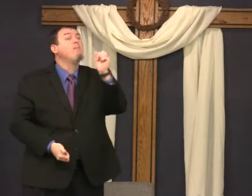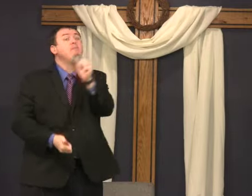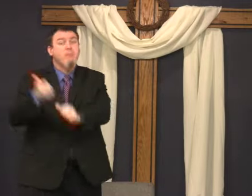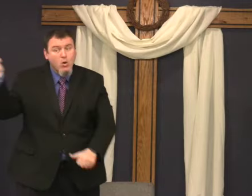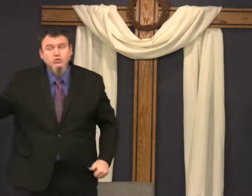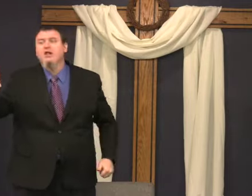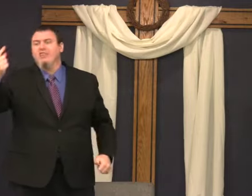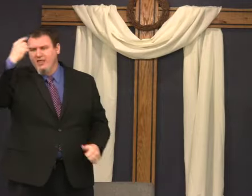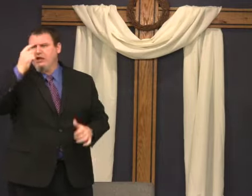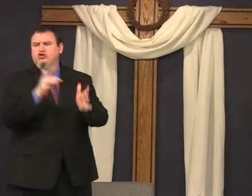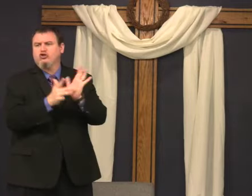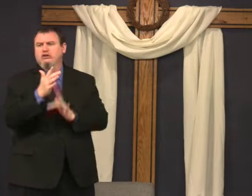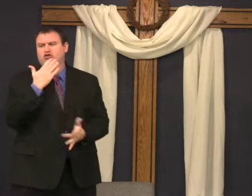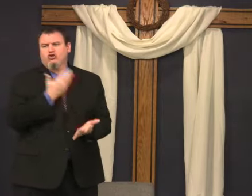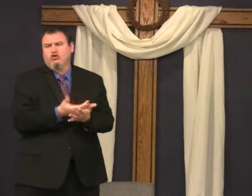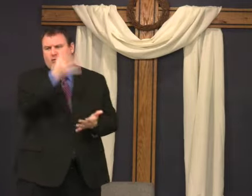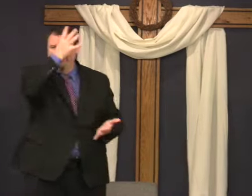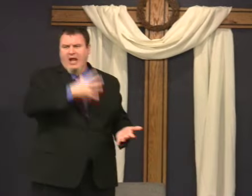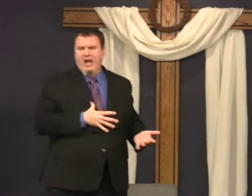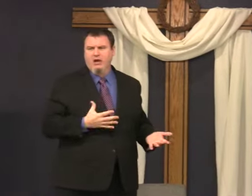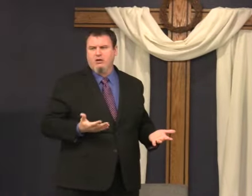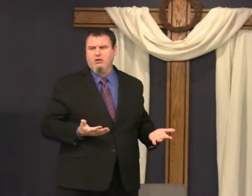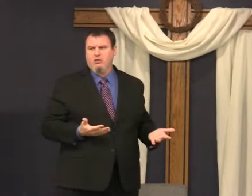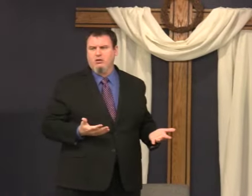in Jesus, but most of them think Jesus was a good man.